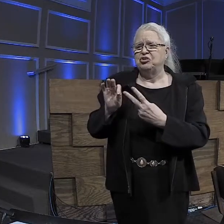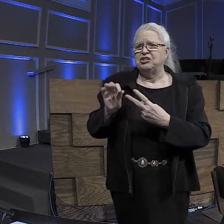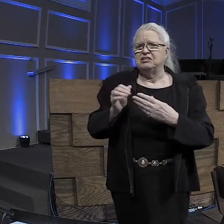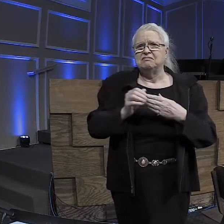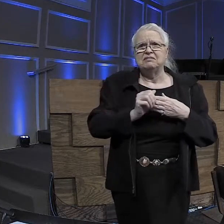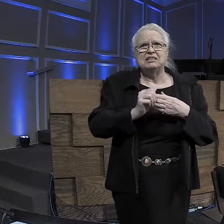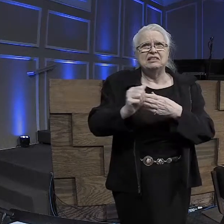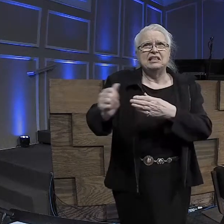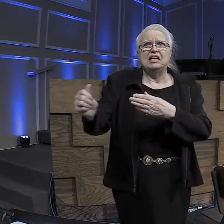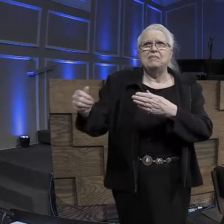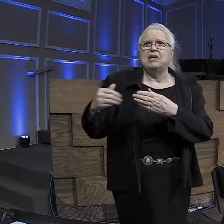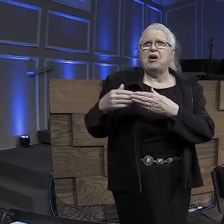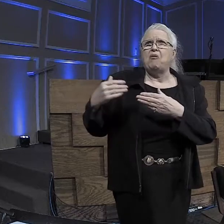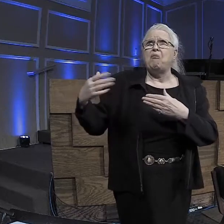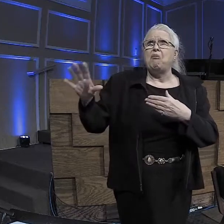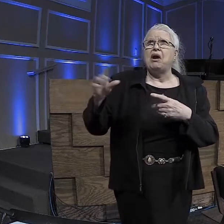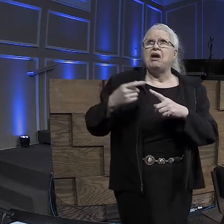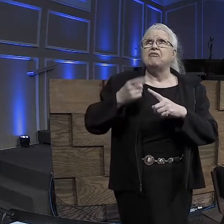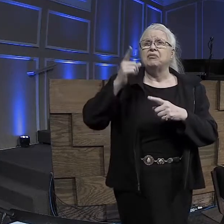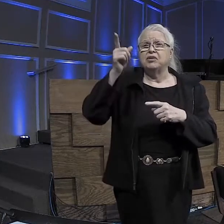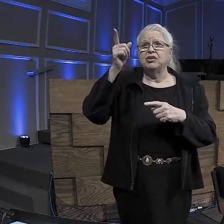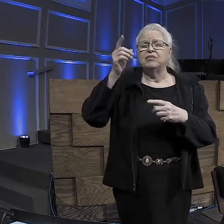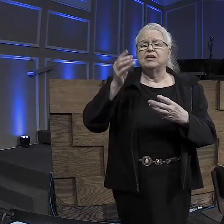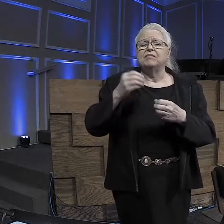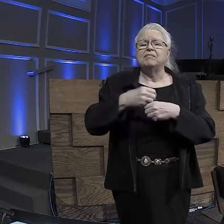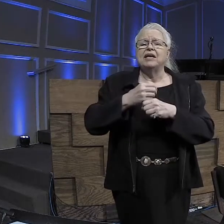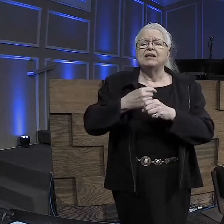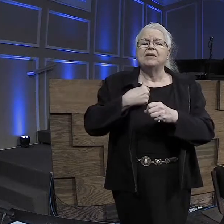you. But restore me.